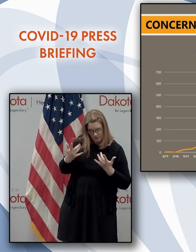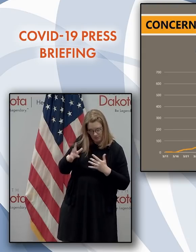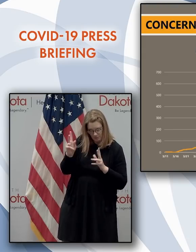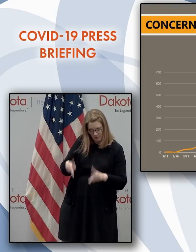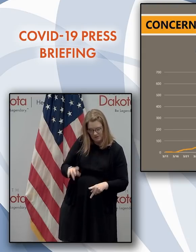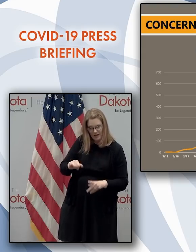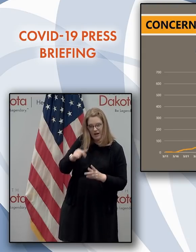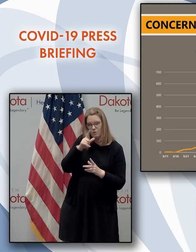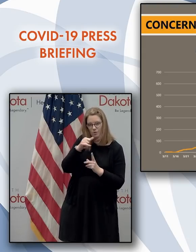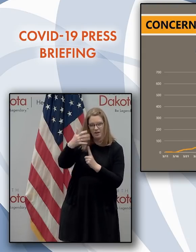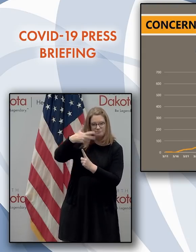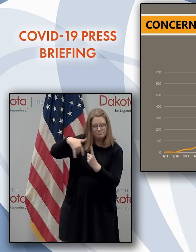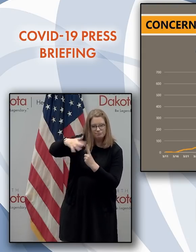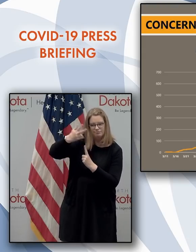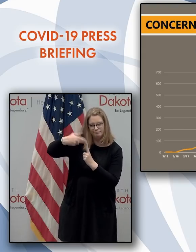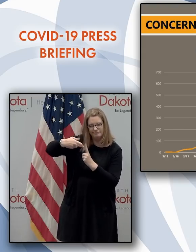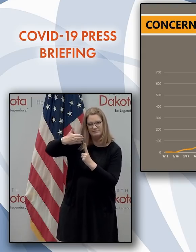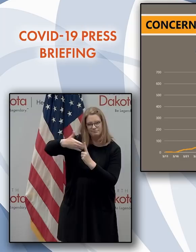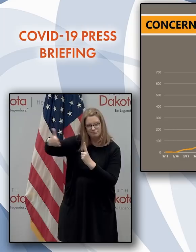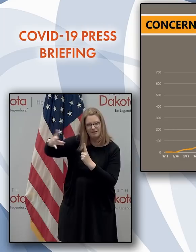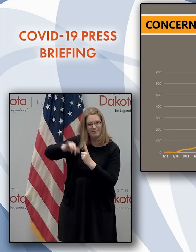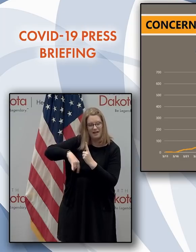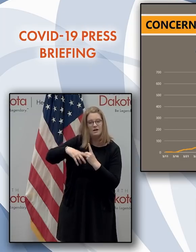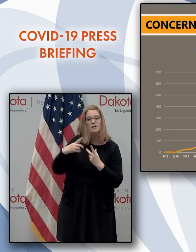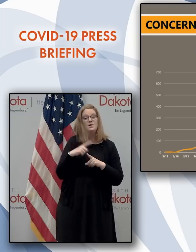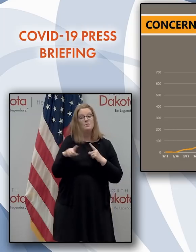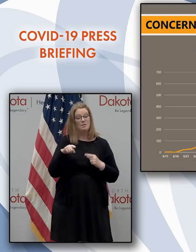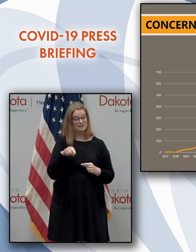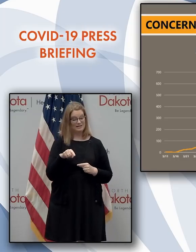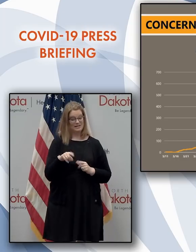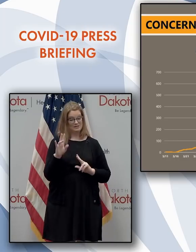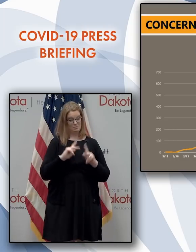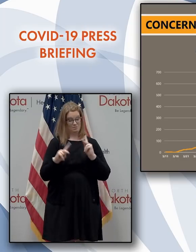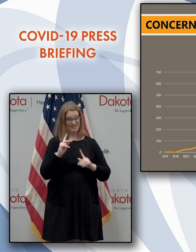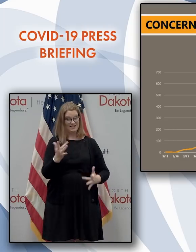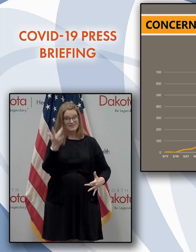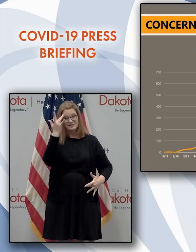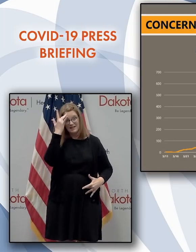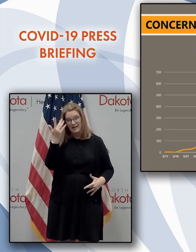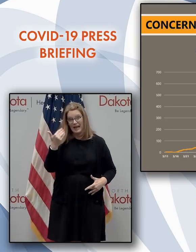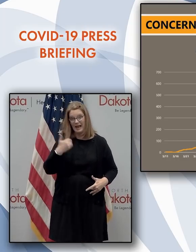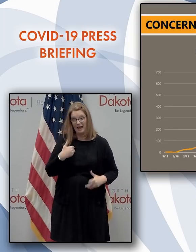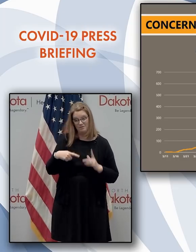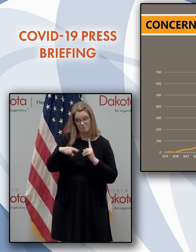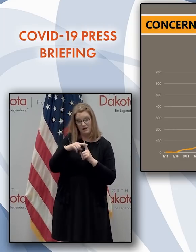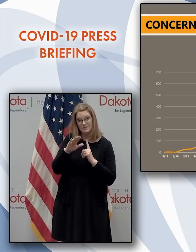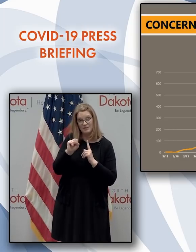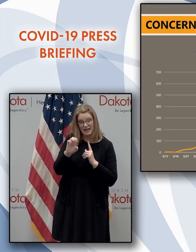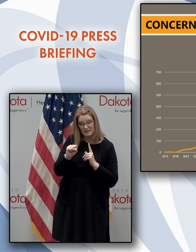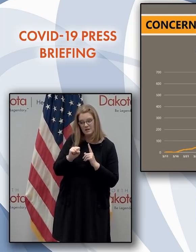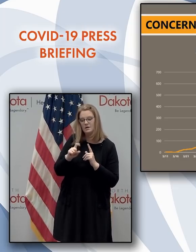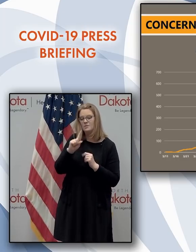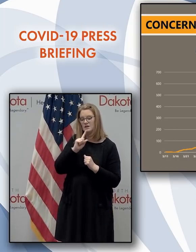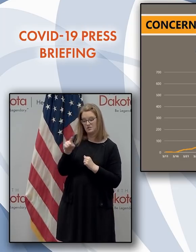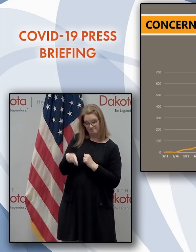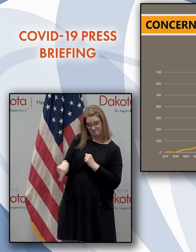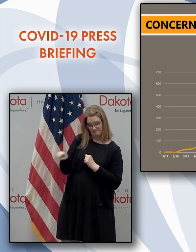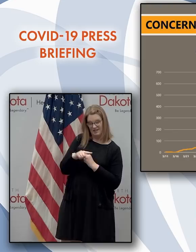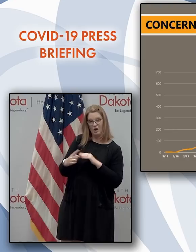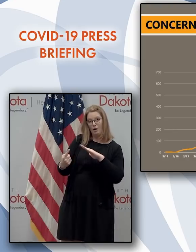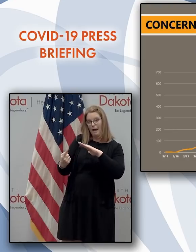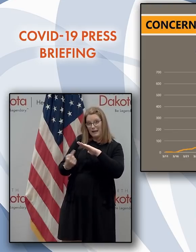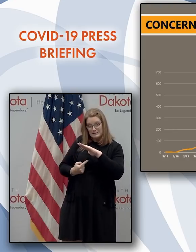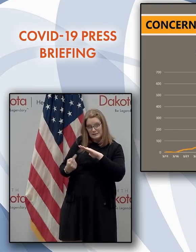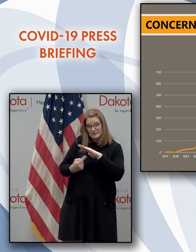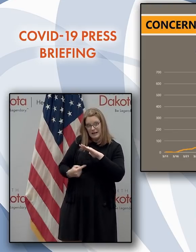find these cases, these active cases, we want to make sure that we're getting them isolated and making sure that they're not spreading